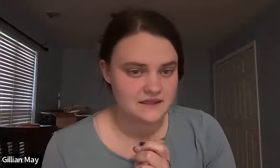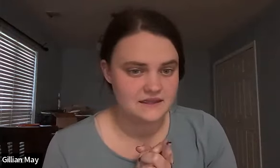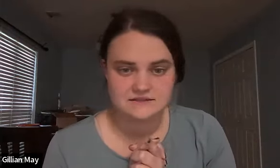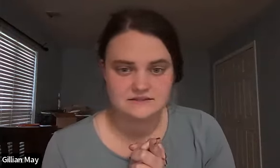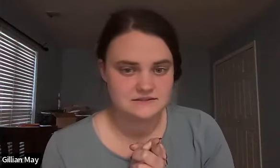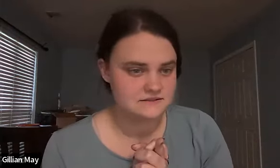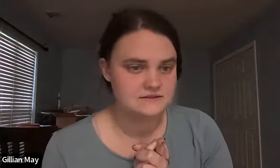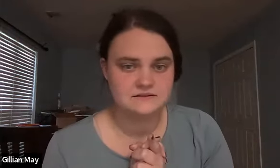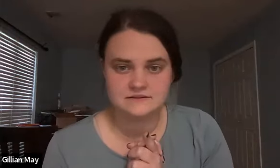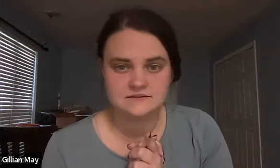S.